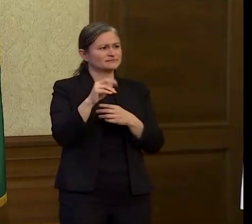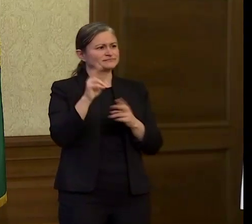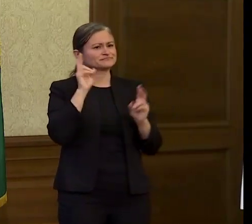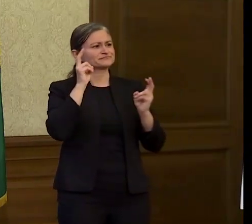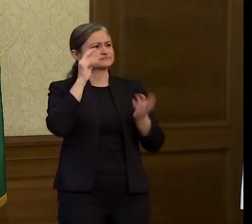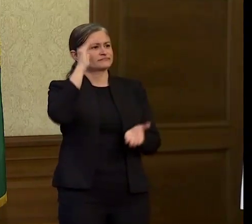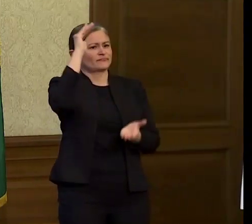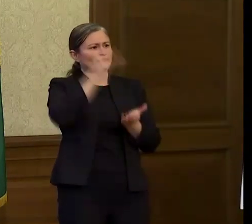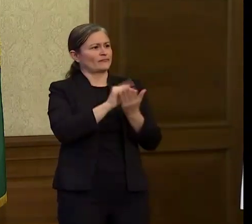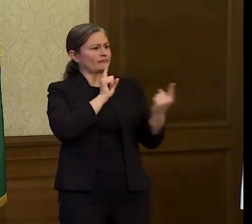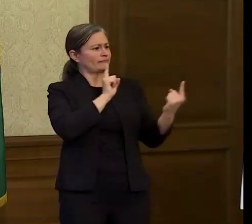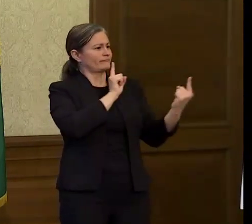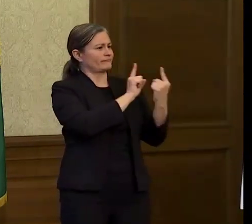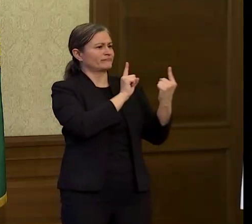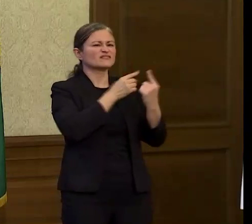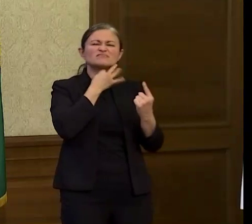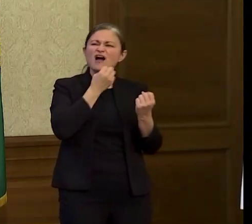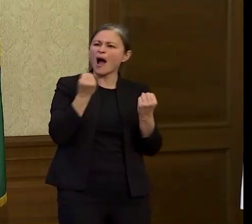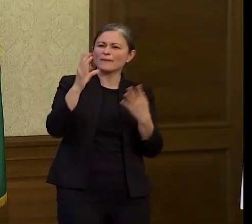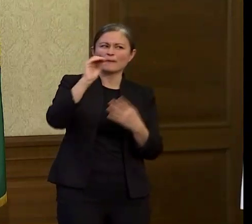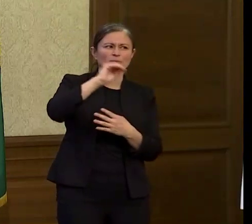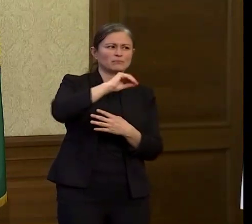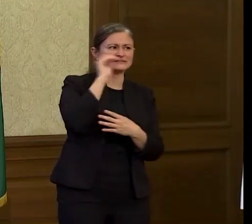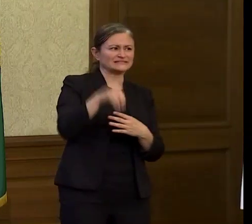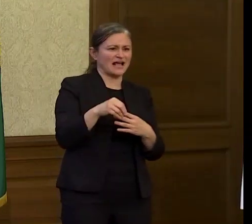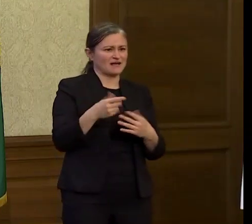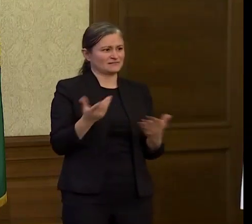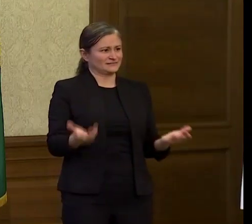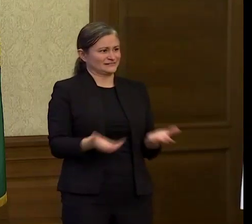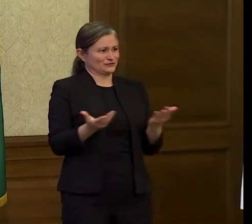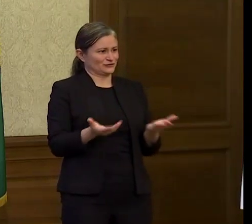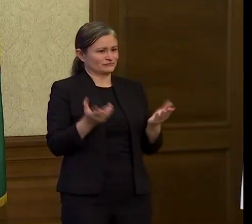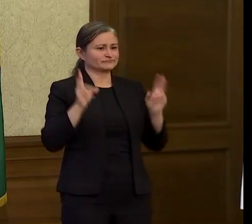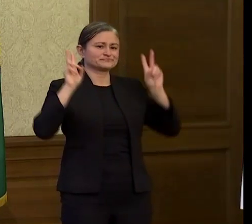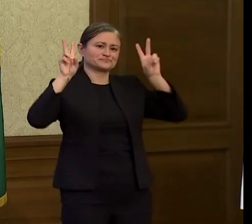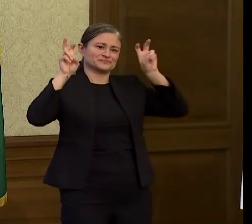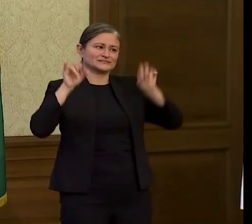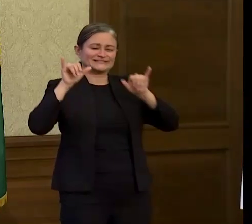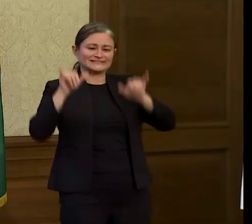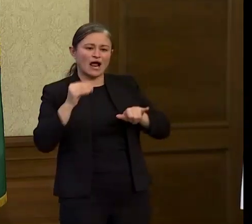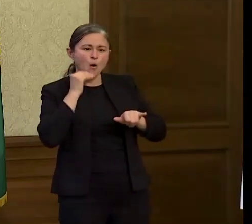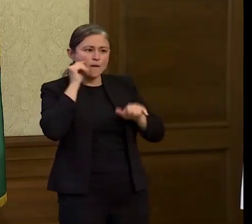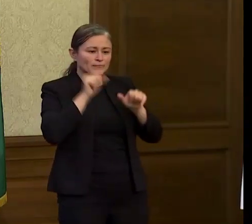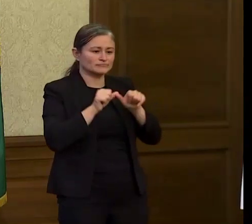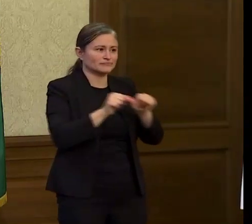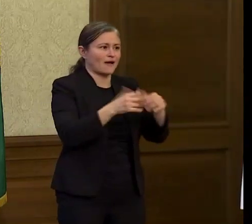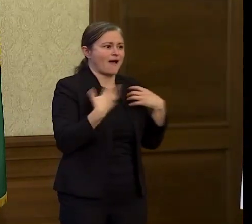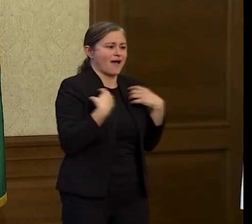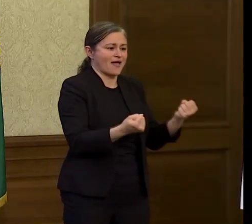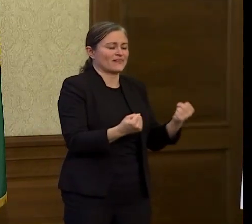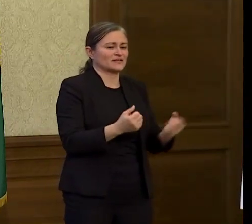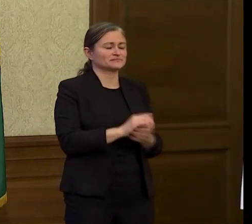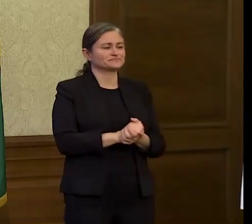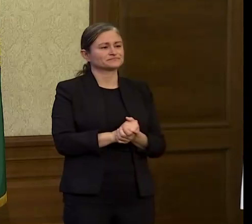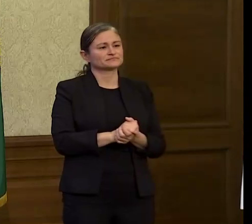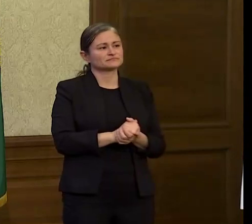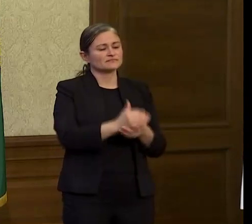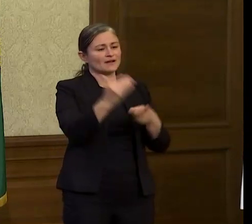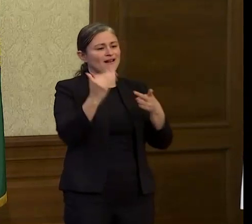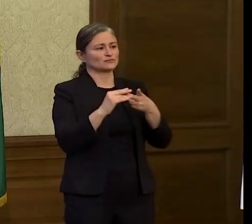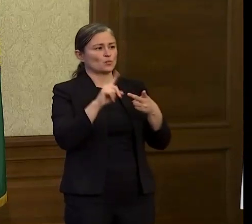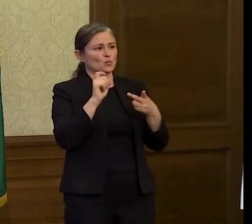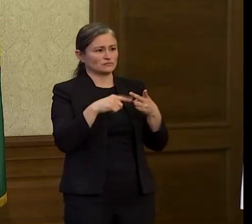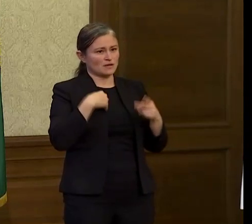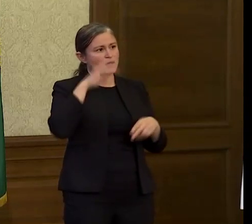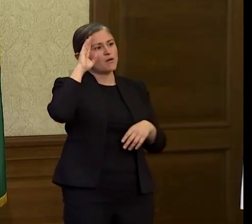under your stay home, stay healthy order? And secondly, I know you're working very hard to get PPE into the hands of healthcare